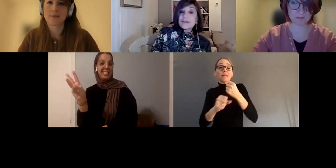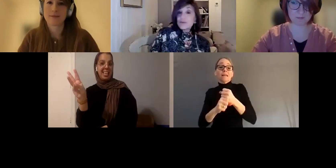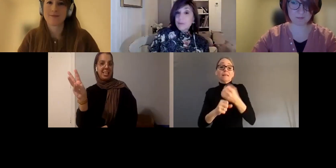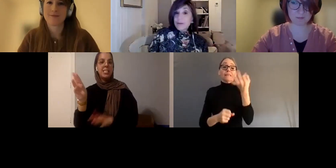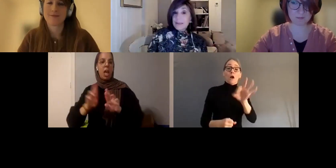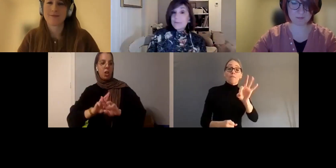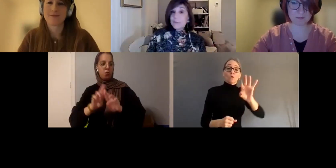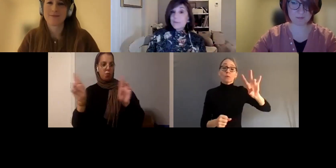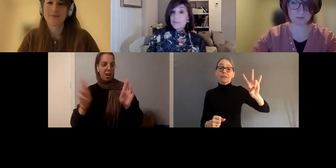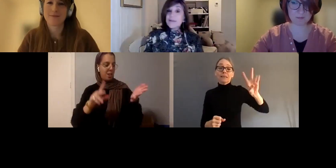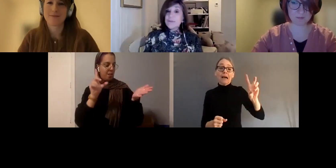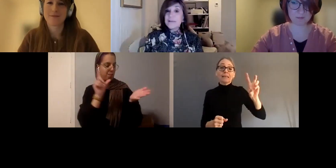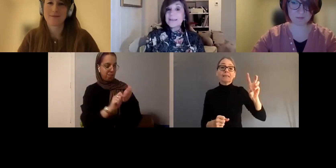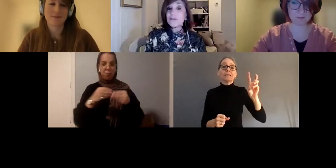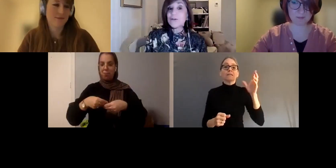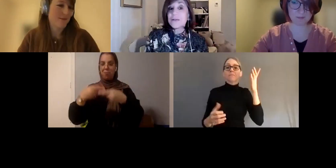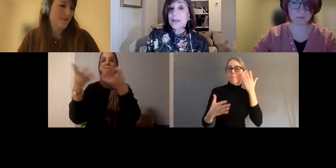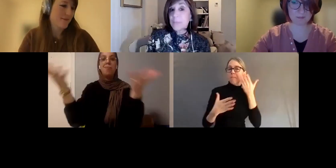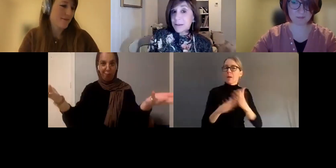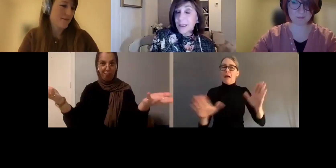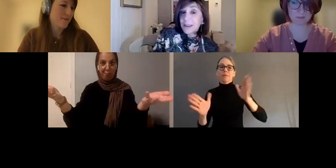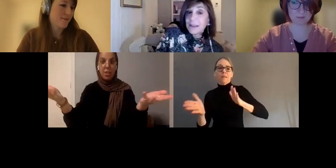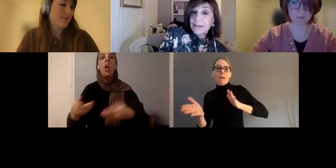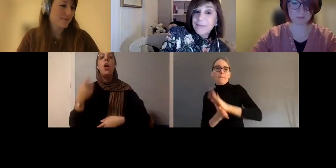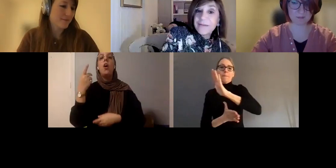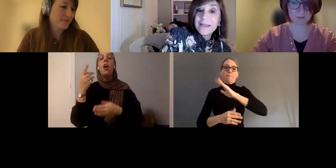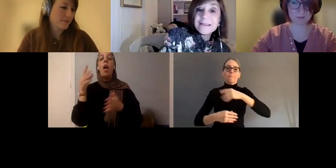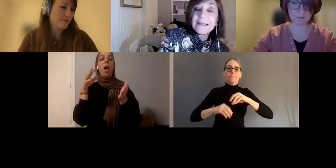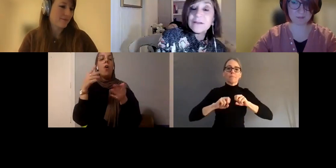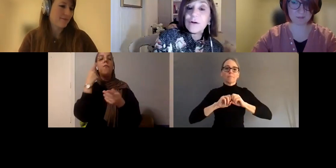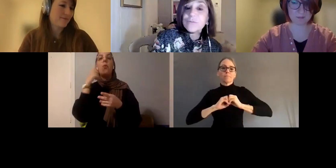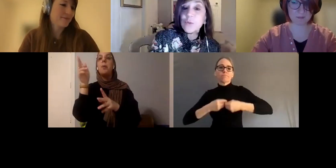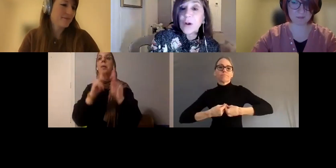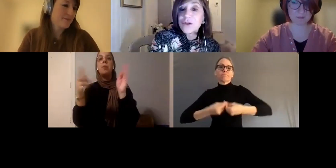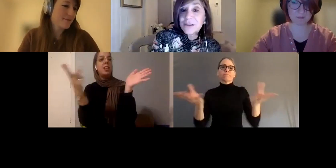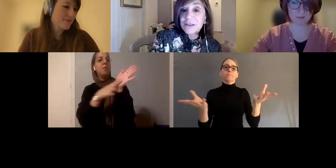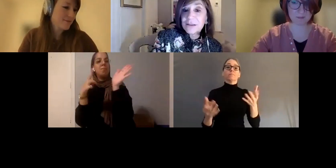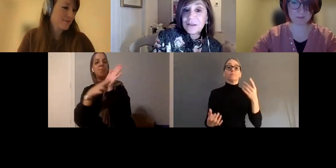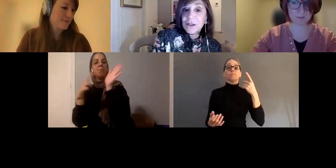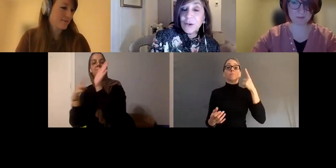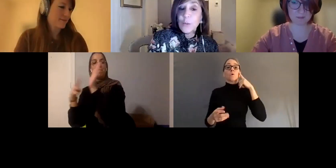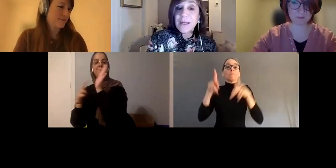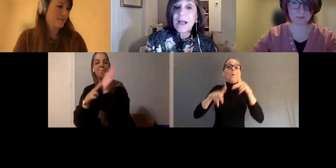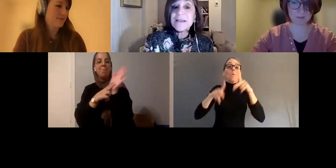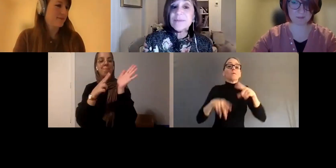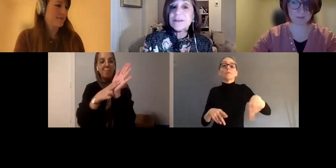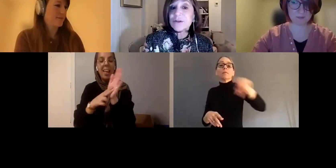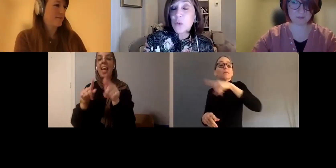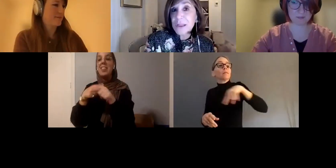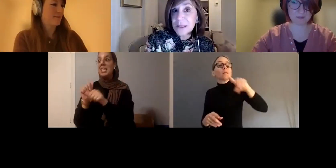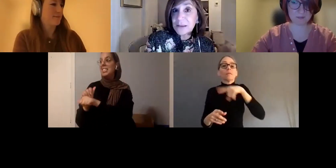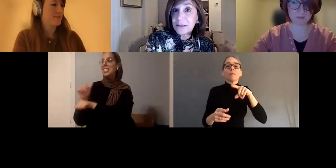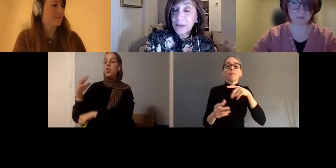could distribute it for administrative signatures on Monday and then send it off to Washington. When I got to